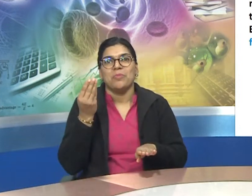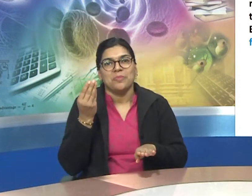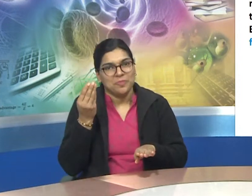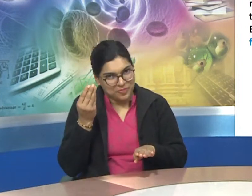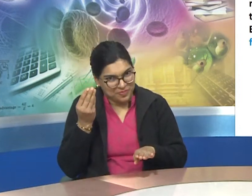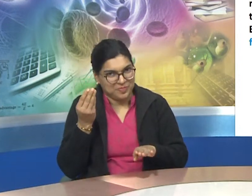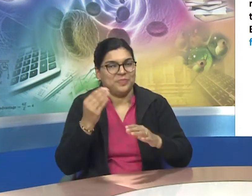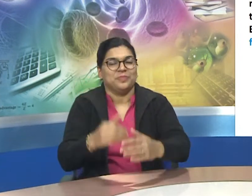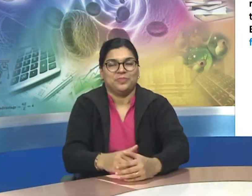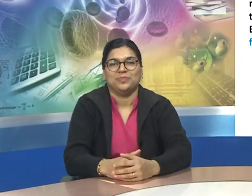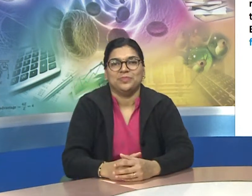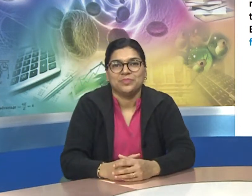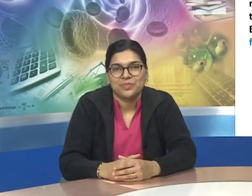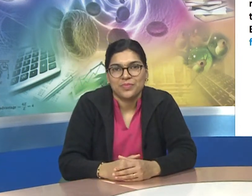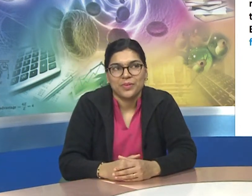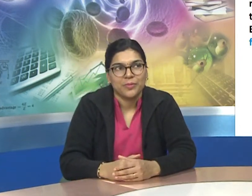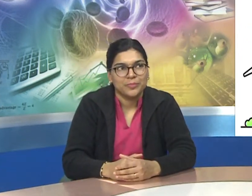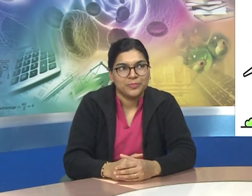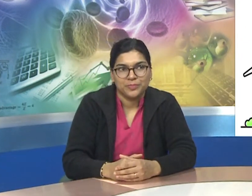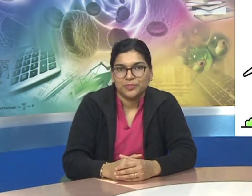in different ways.